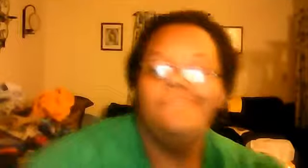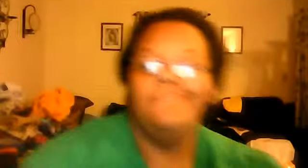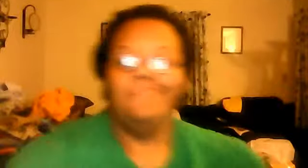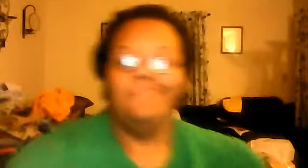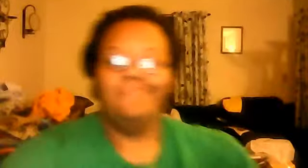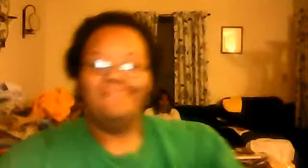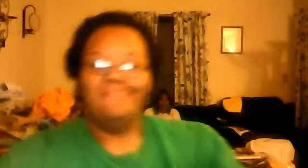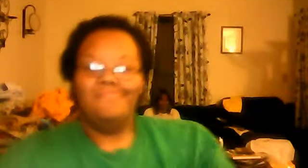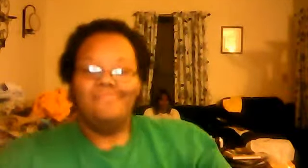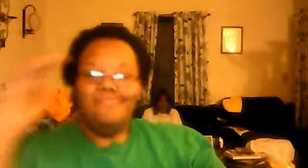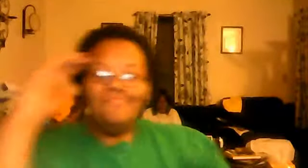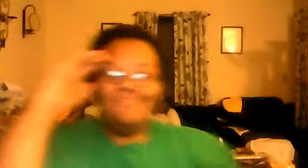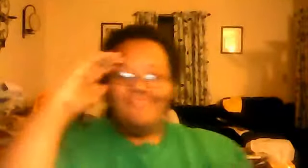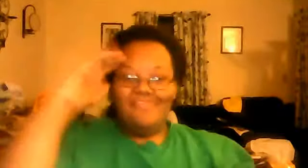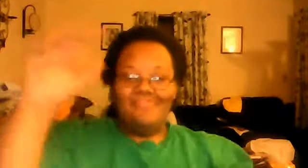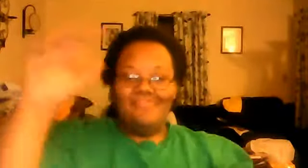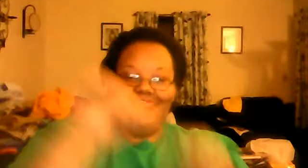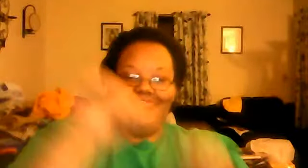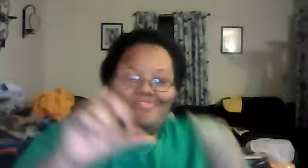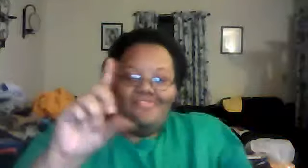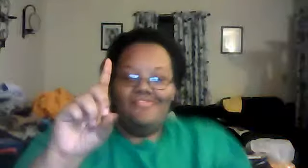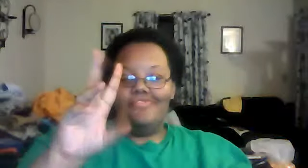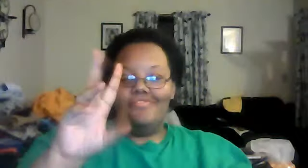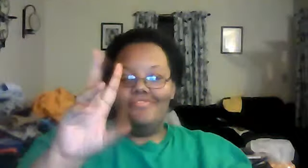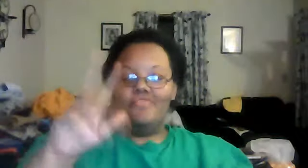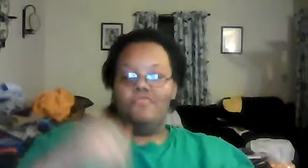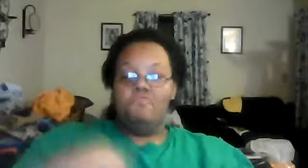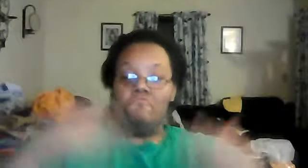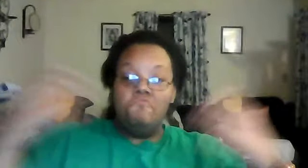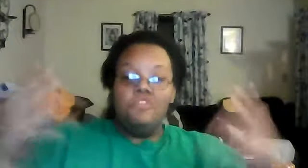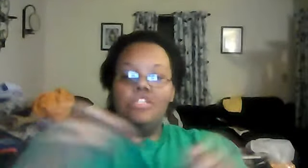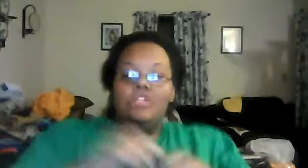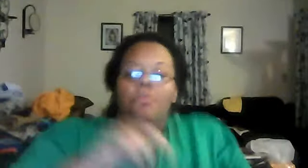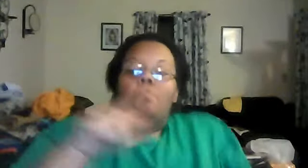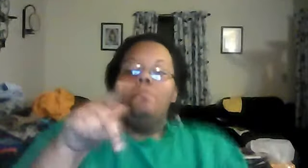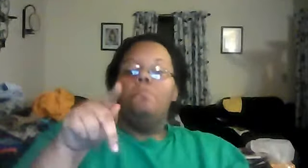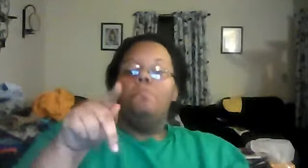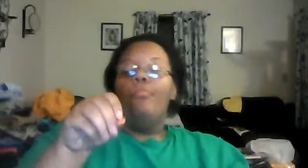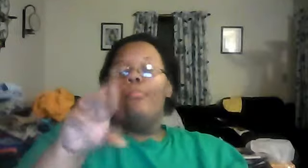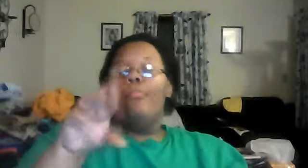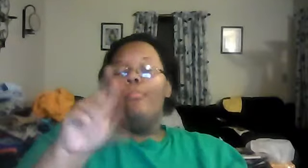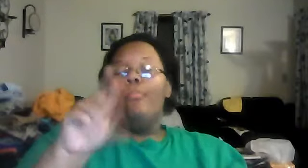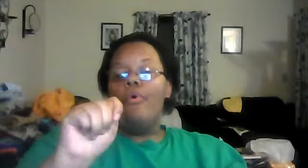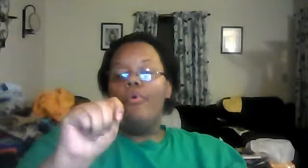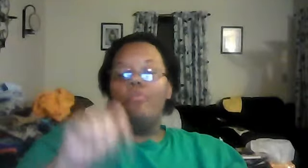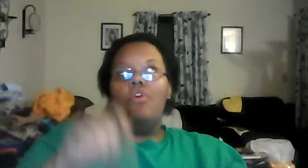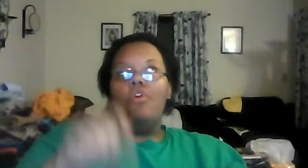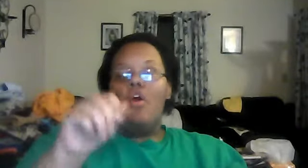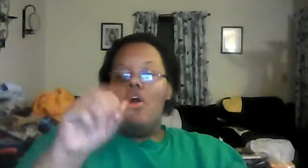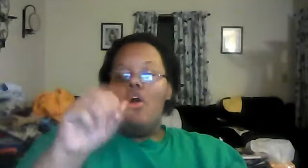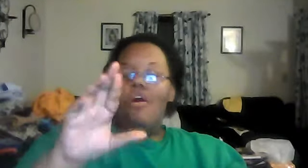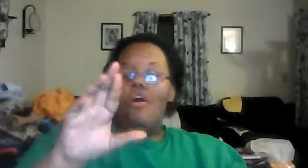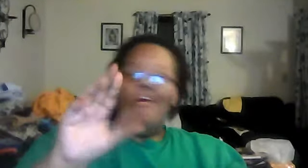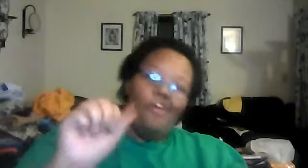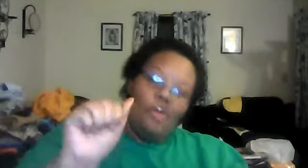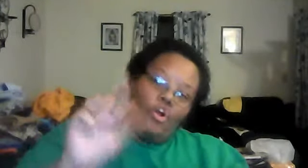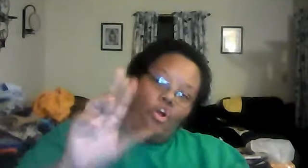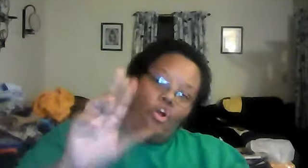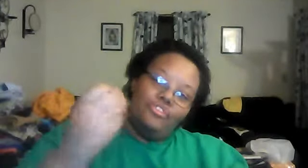man, you don't know me. Oh, no, God. I turned to a devil in there. I had one. He looked so good. Yes. Trying to get this